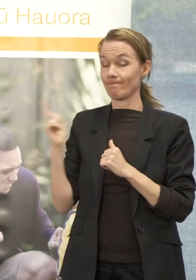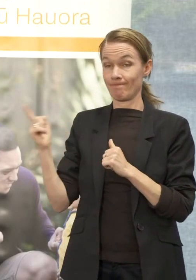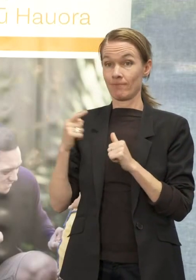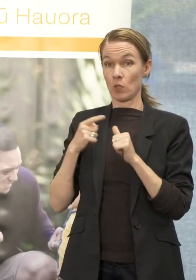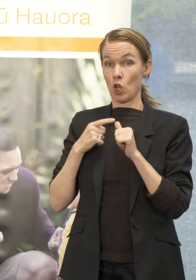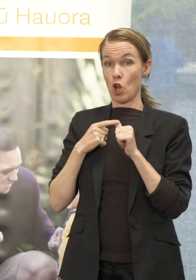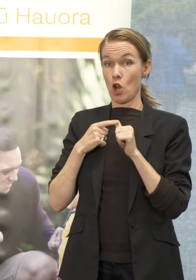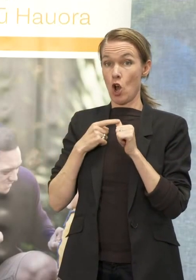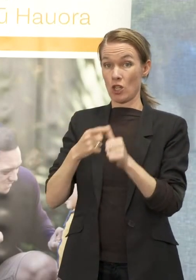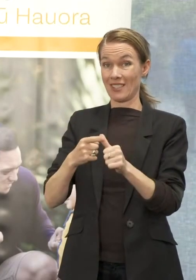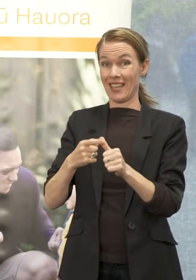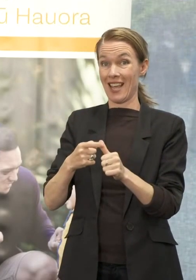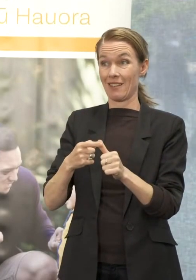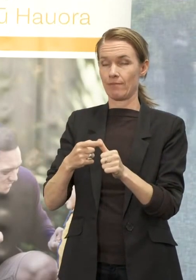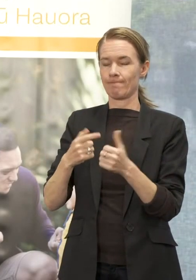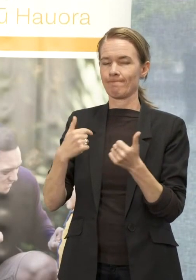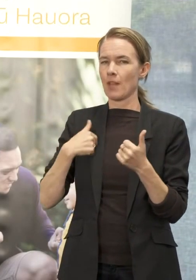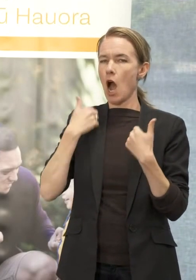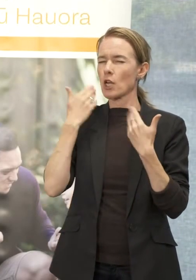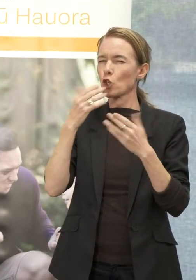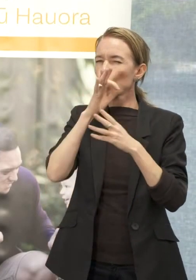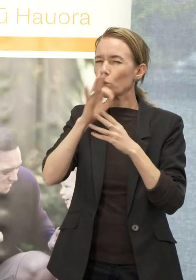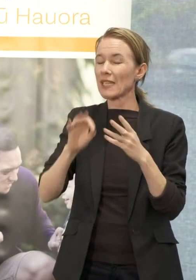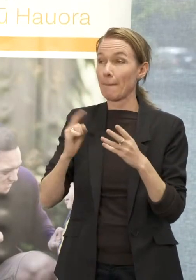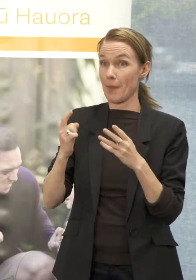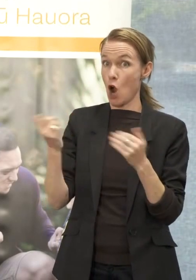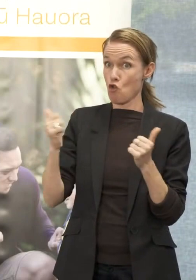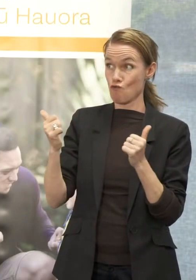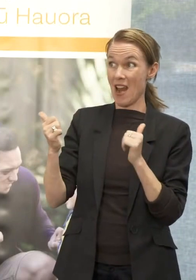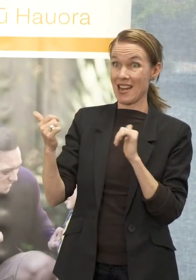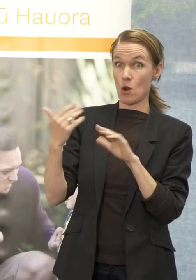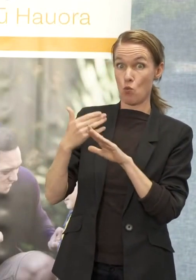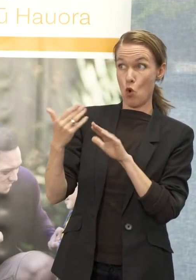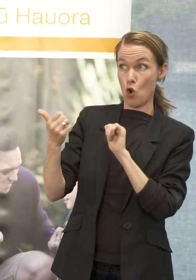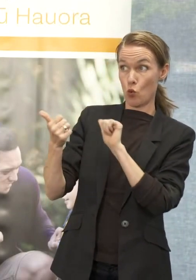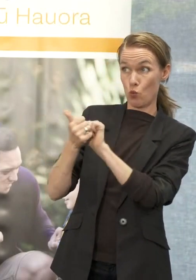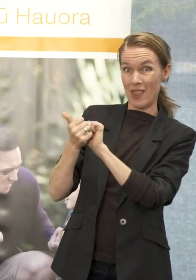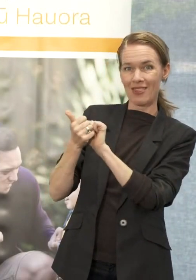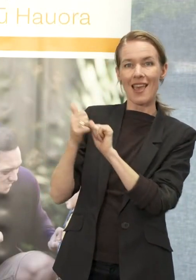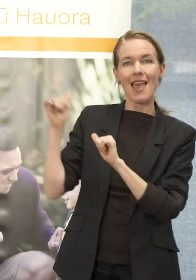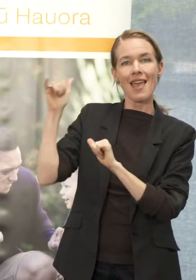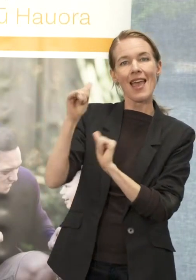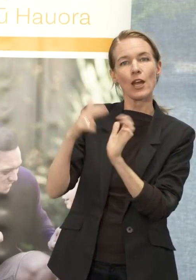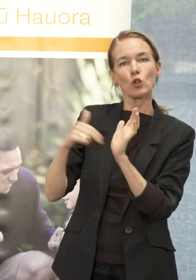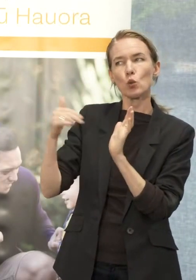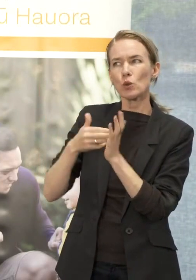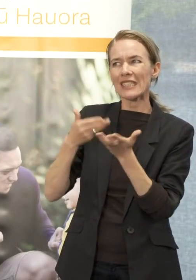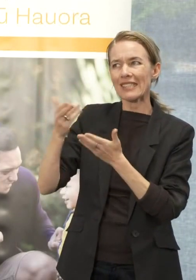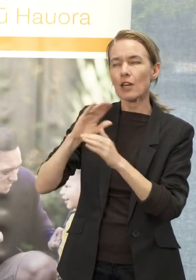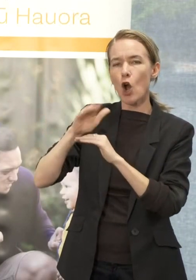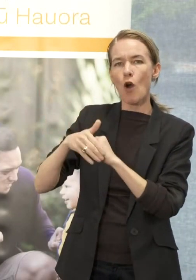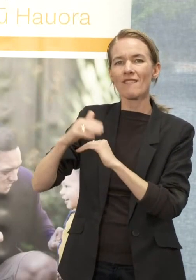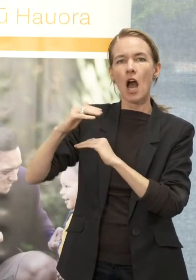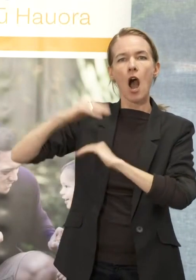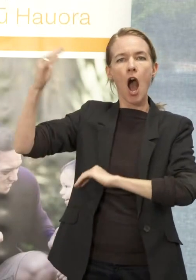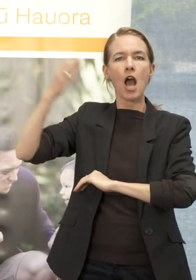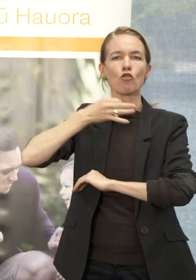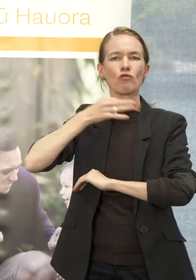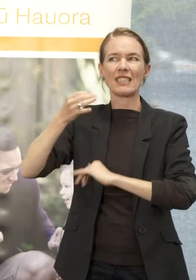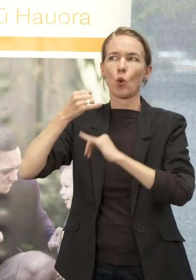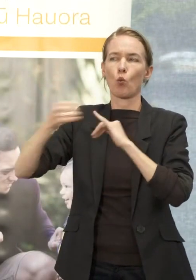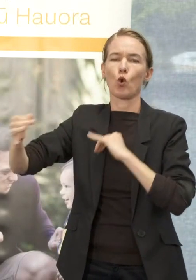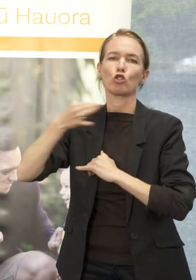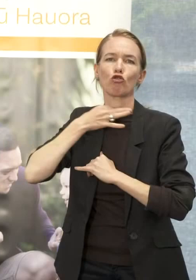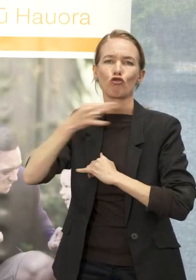are. The high risk is a mixture of the level of disease in